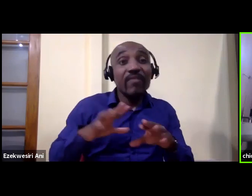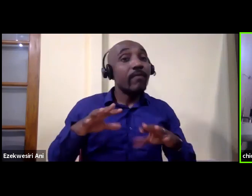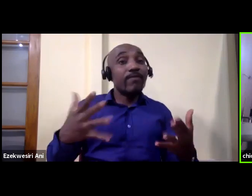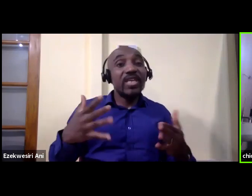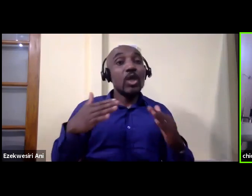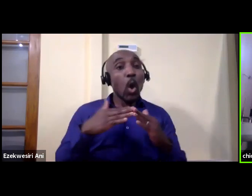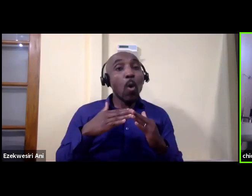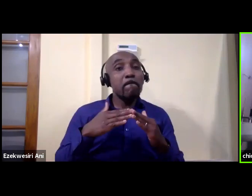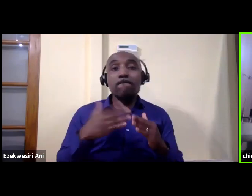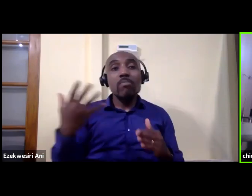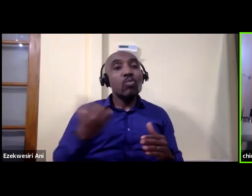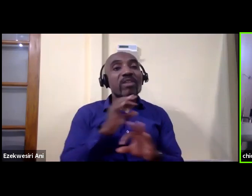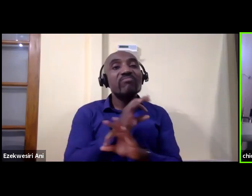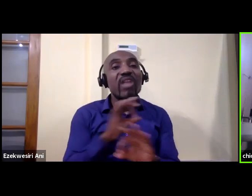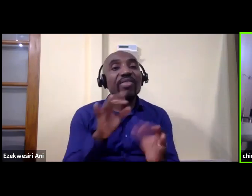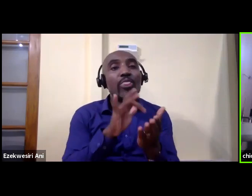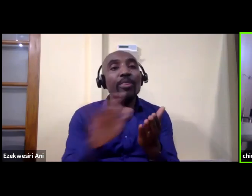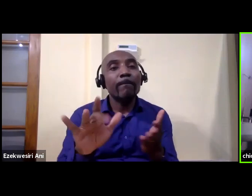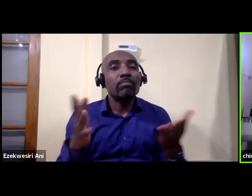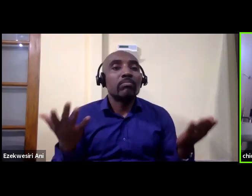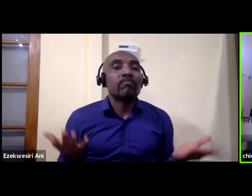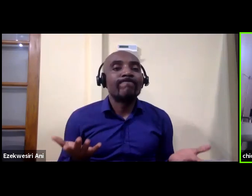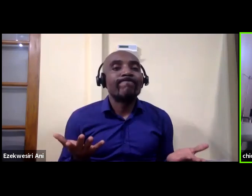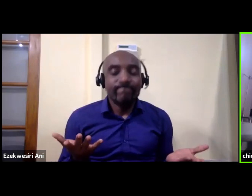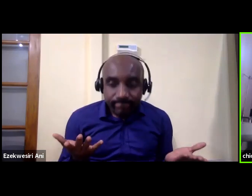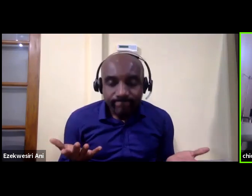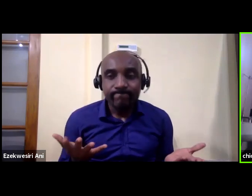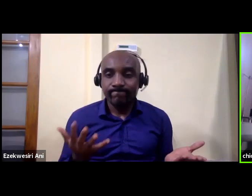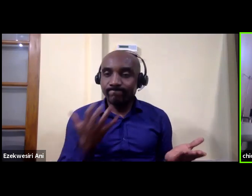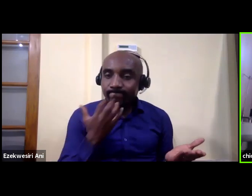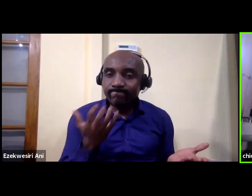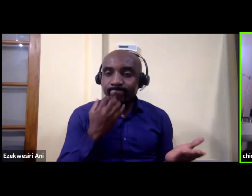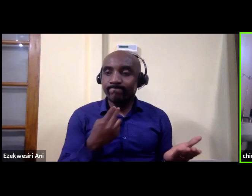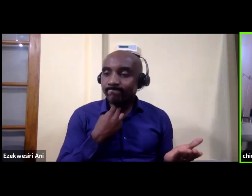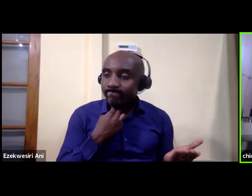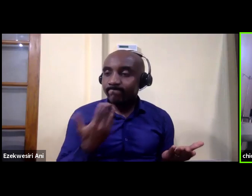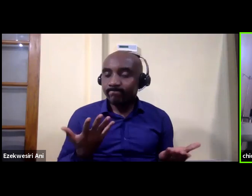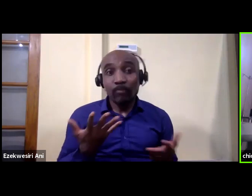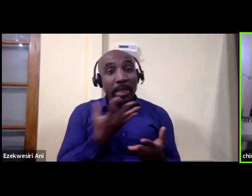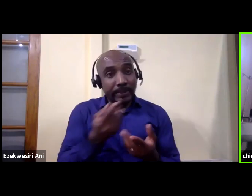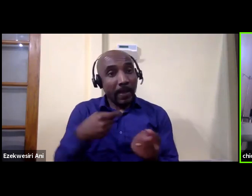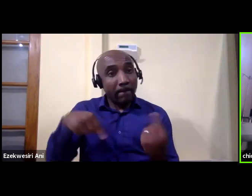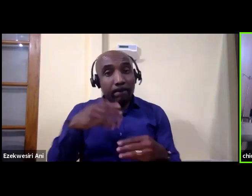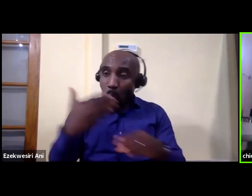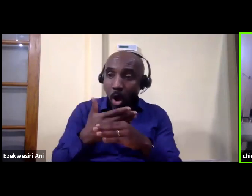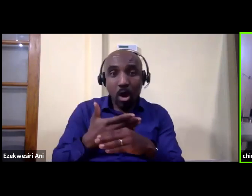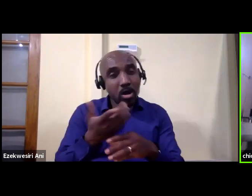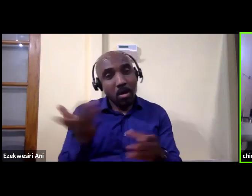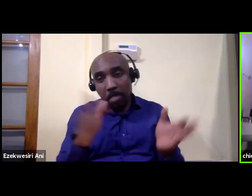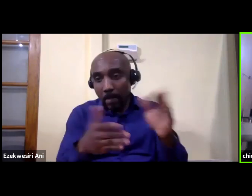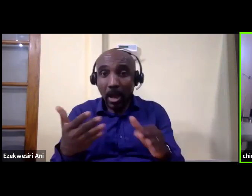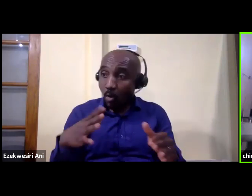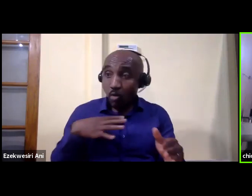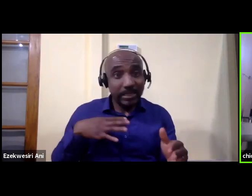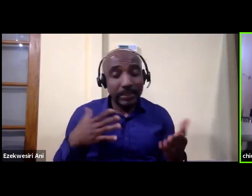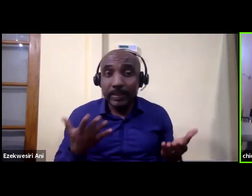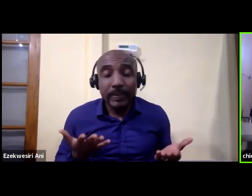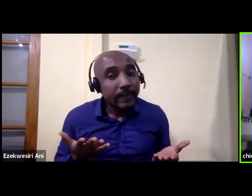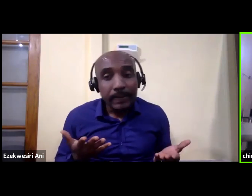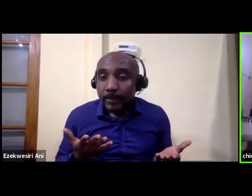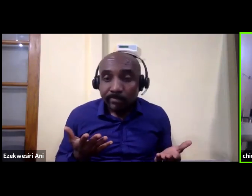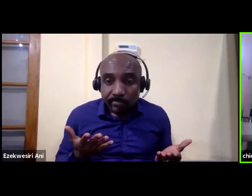receive any pay. And it's a real shame. And that some of us that are working, you find yourself,